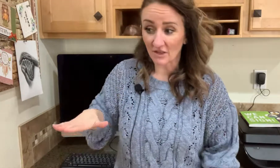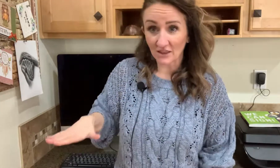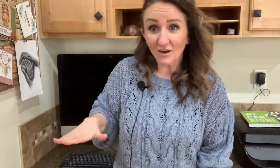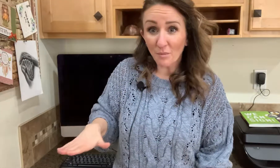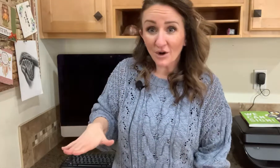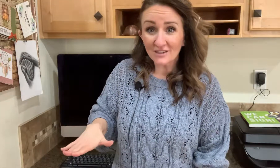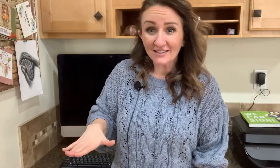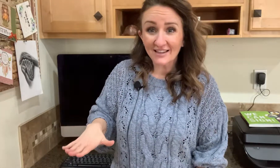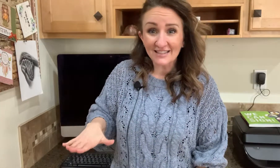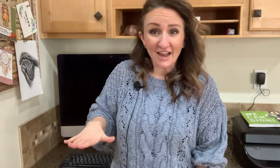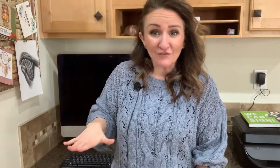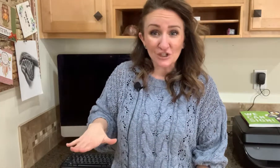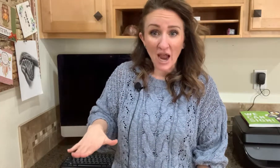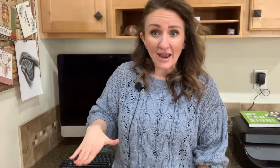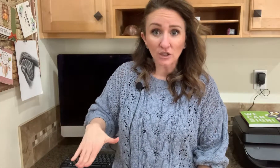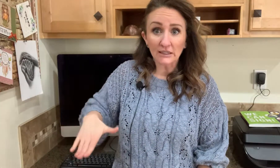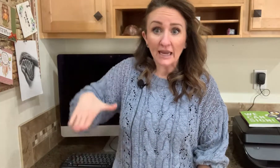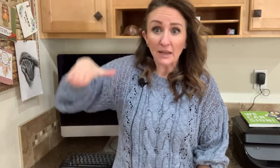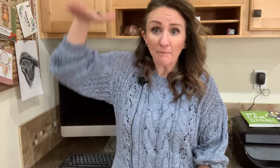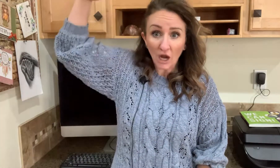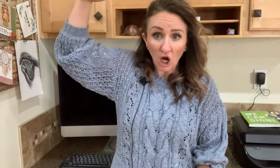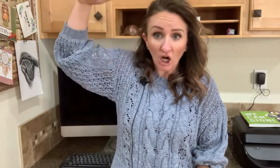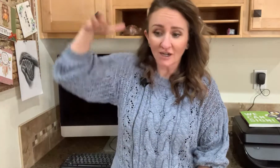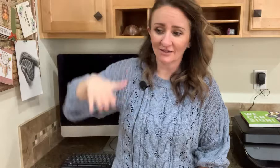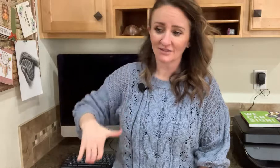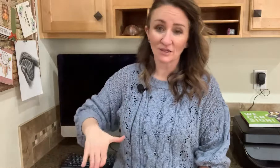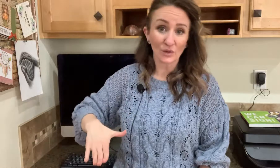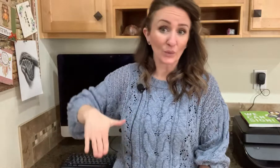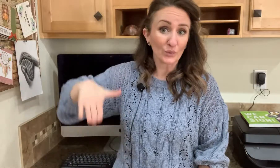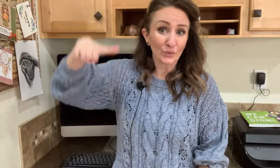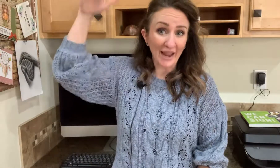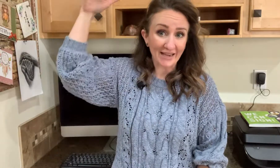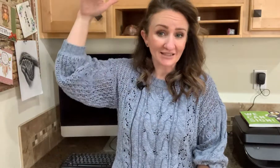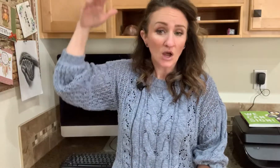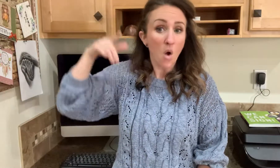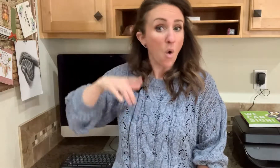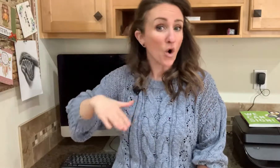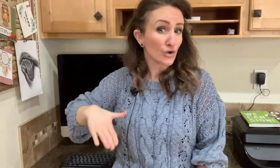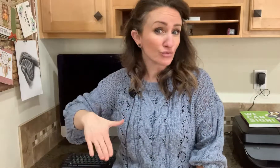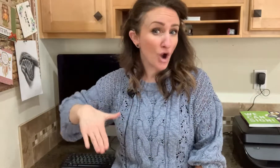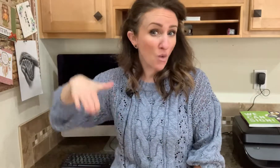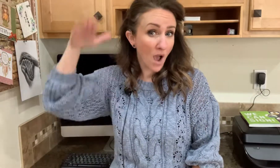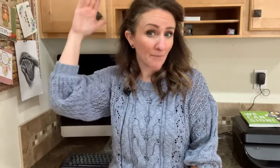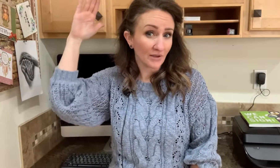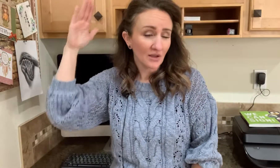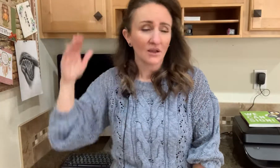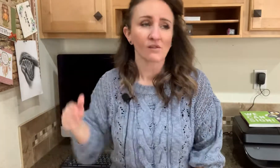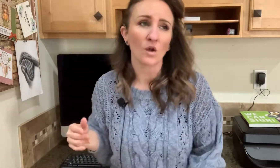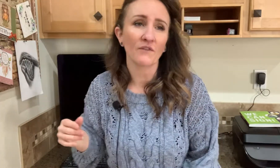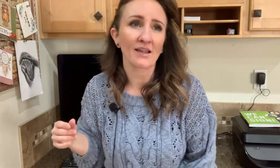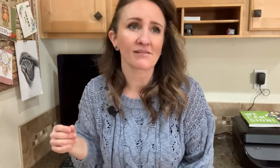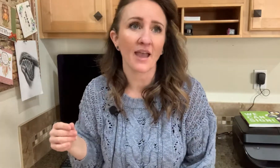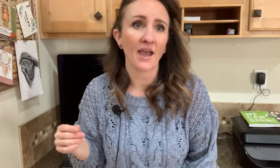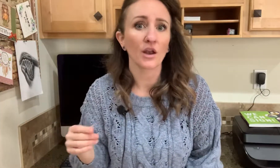little person, the sign for child, getting bigger. So raised. Or grow up. So if I said,